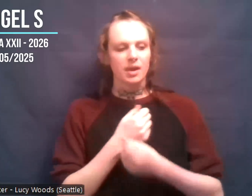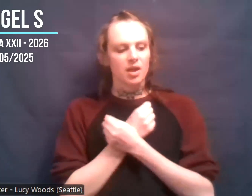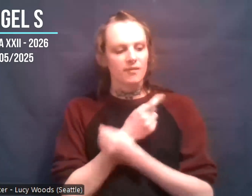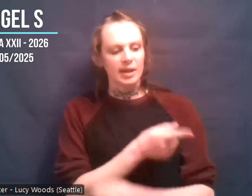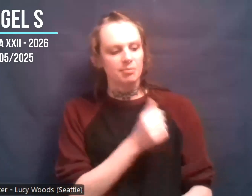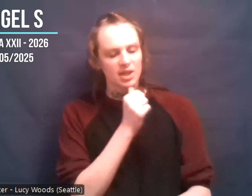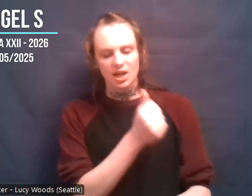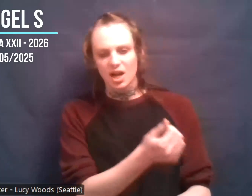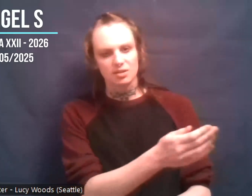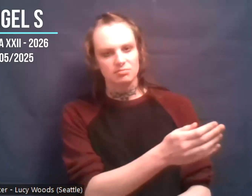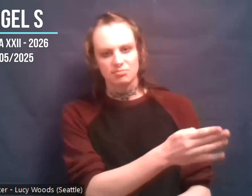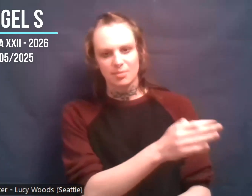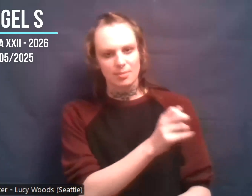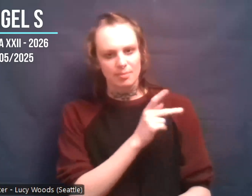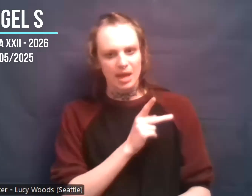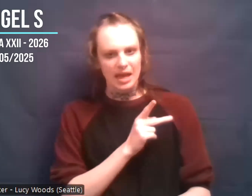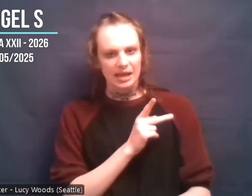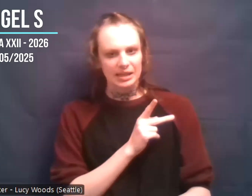passed away,